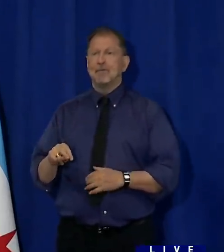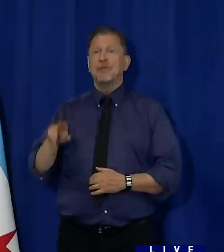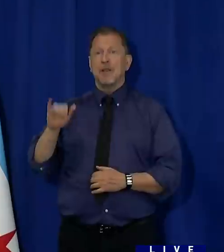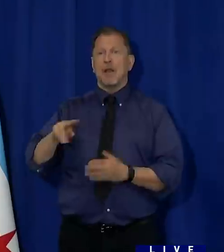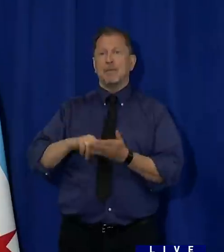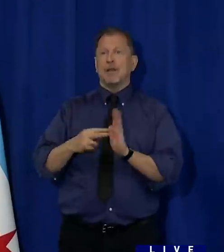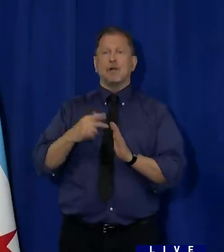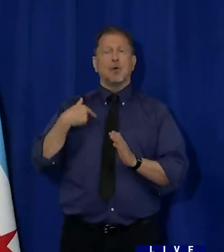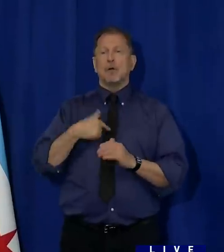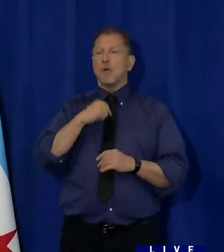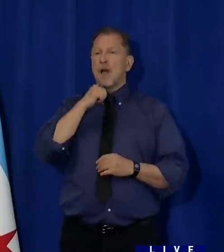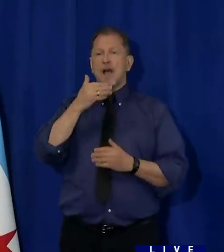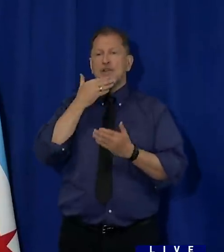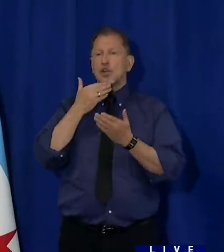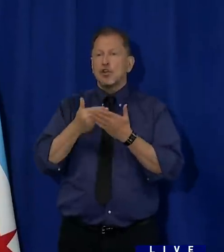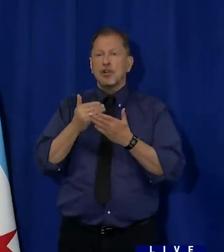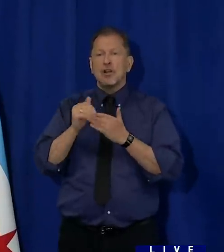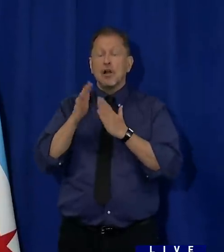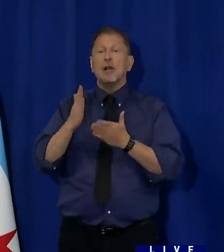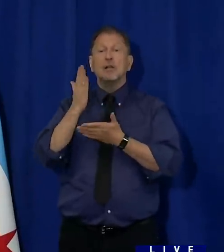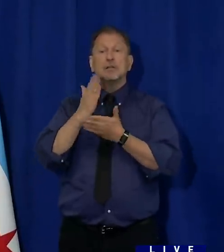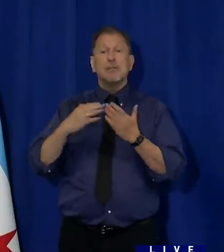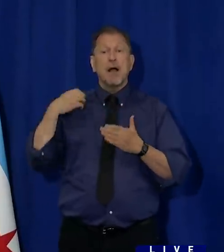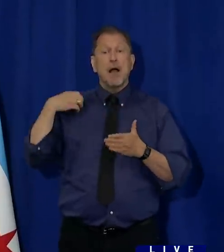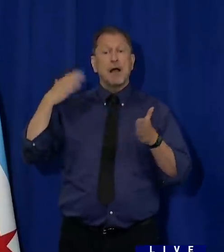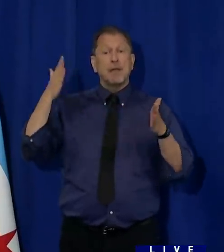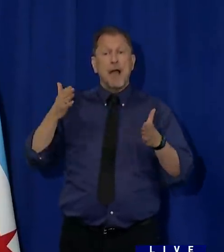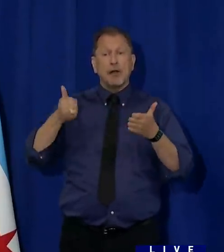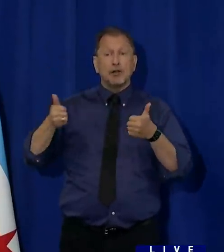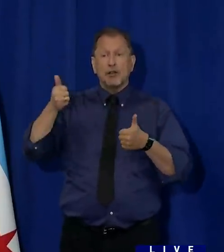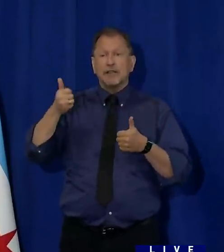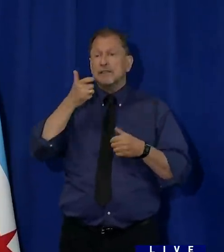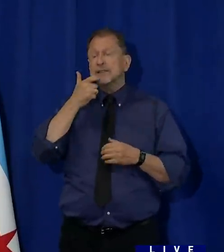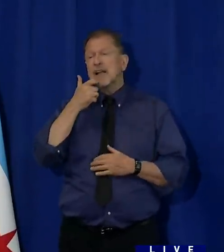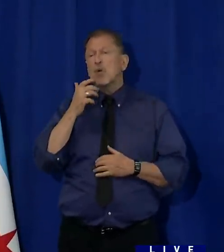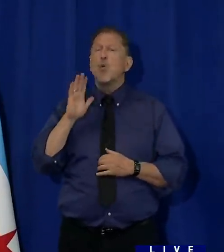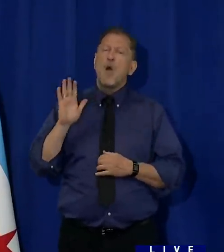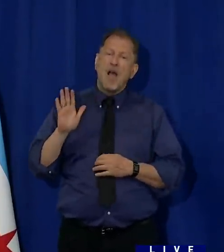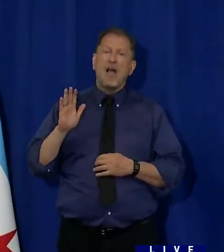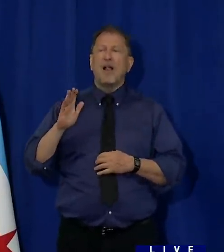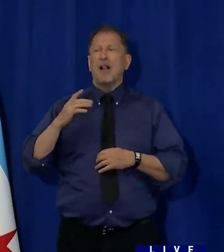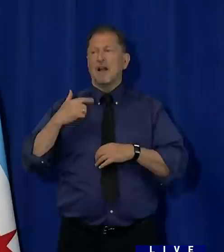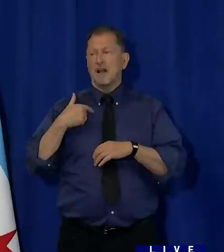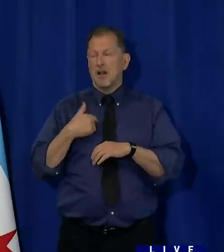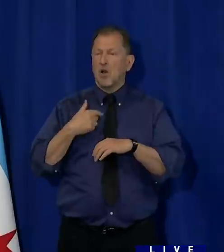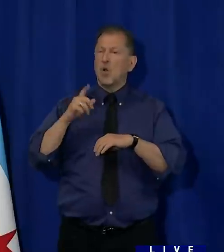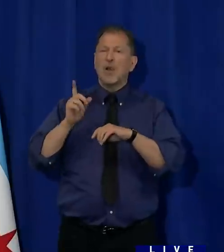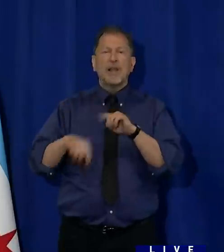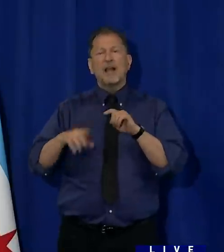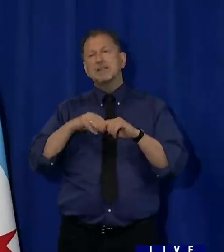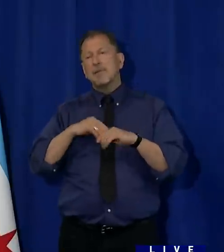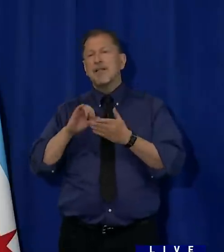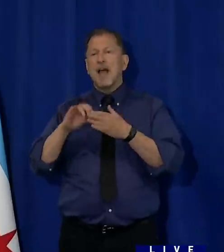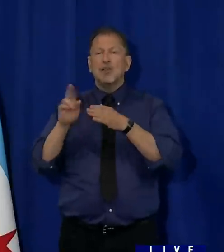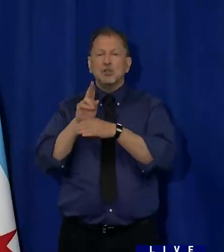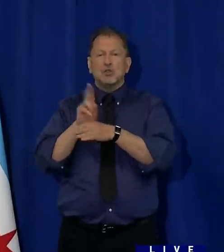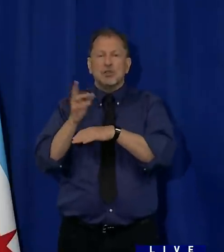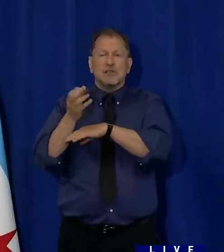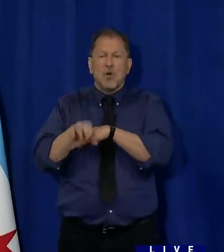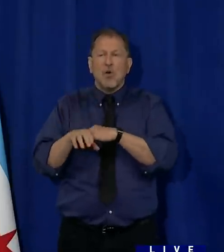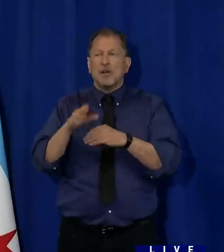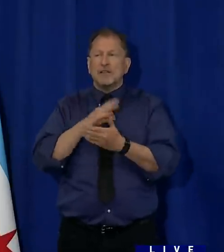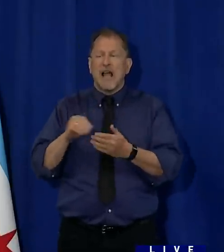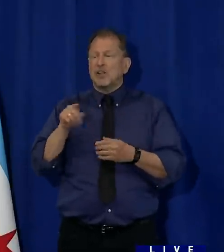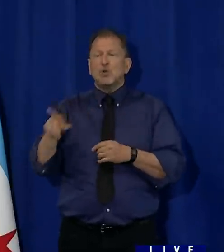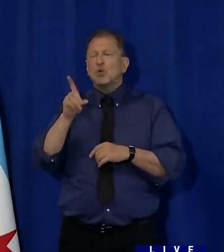A few commanders I had to cut off because they began talking about us being too harsh. And when he said us, I said, you mean me being